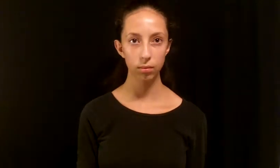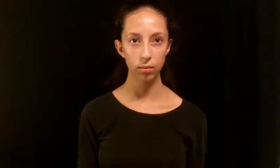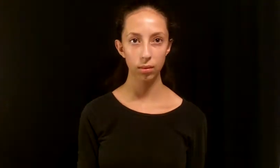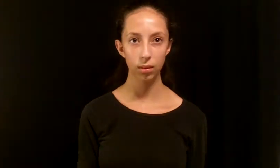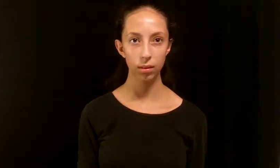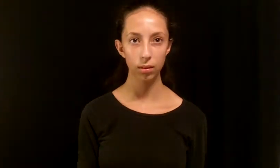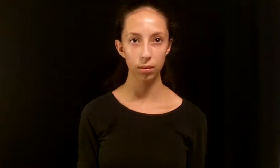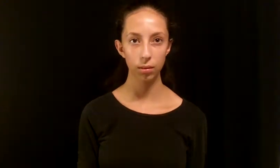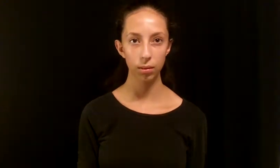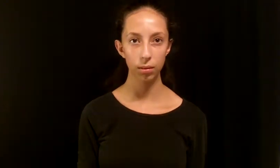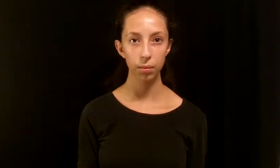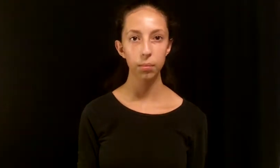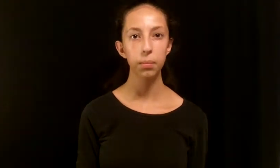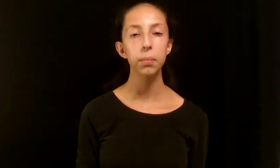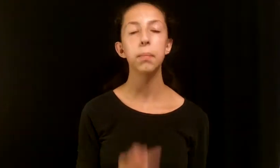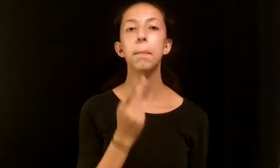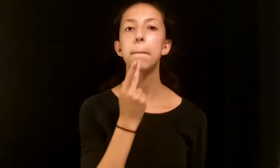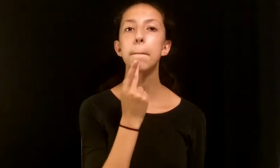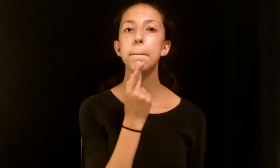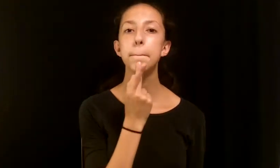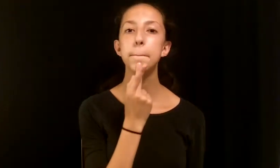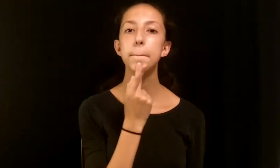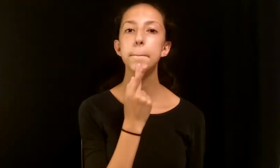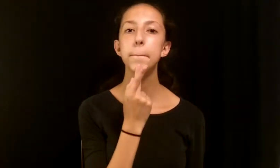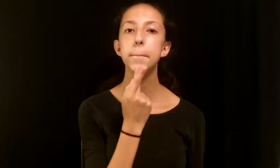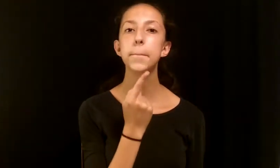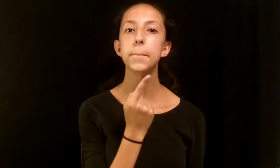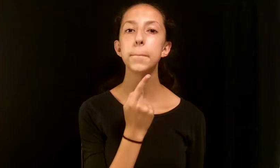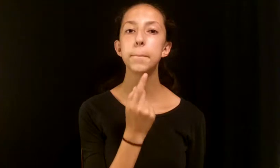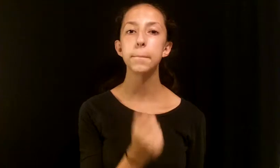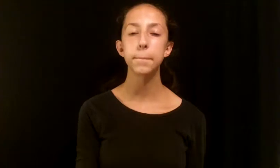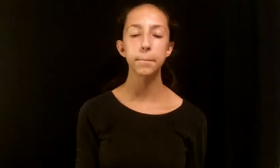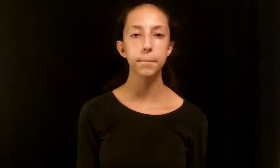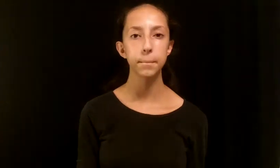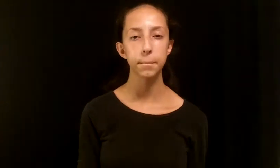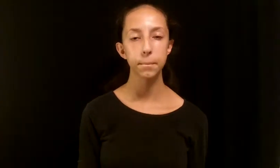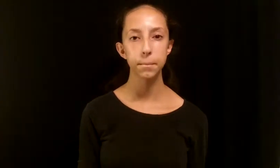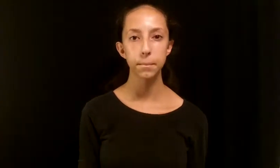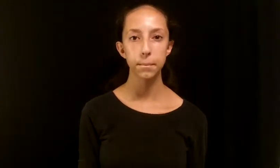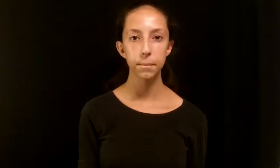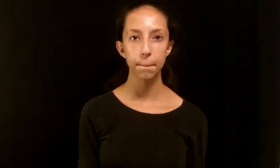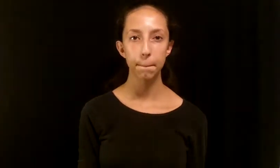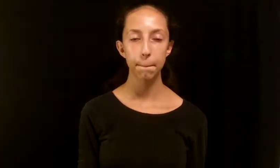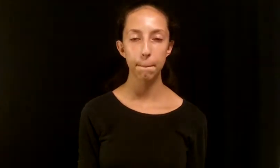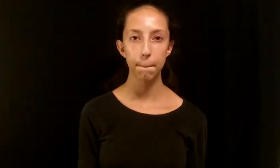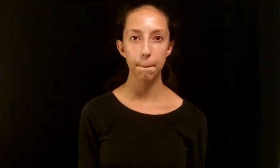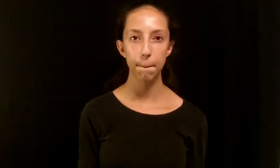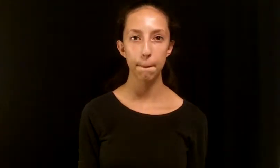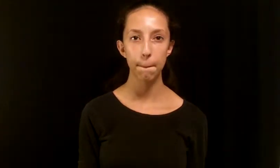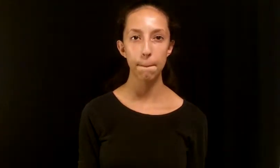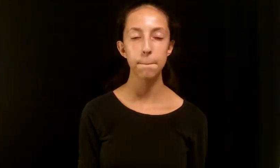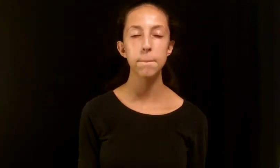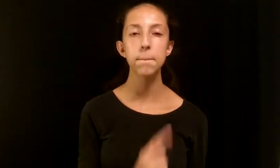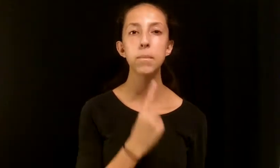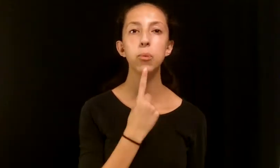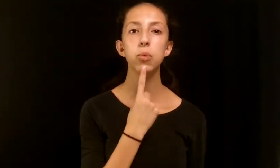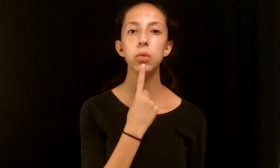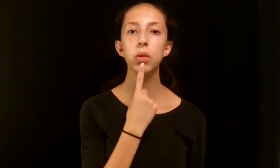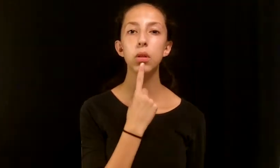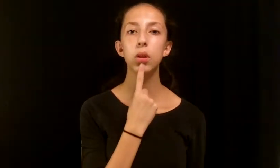Then we have pink, which is a K or a P down your chin. Red is an index finger